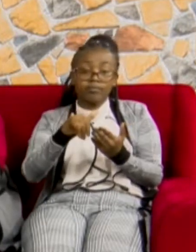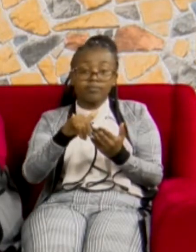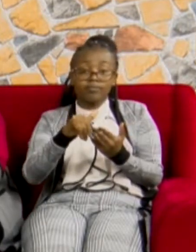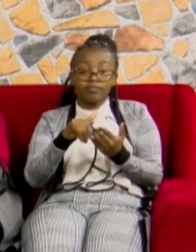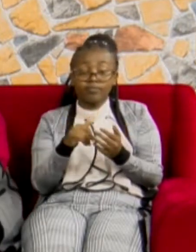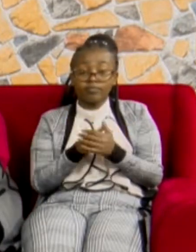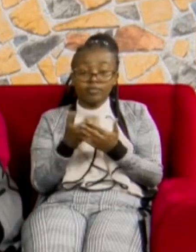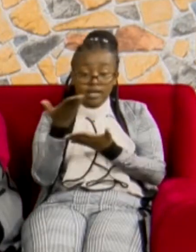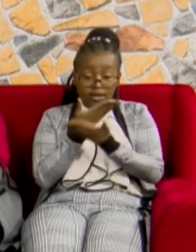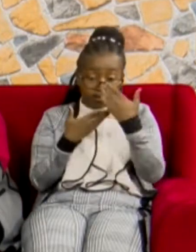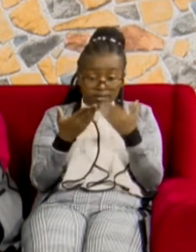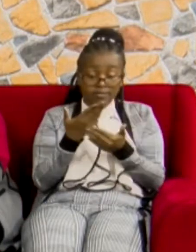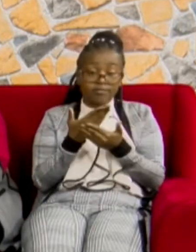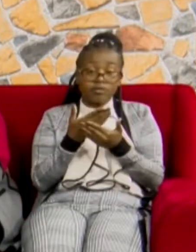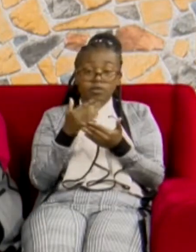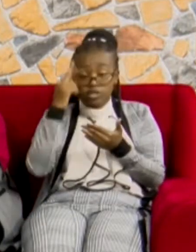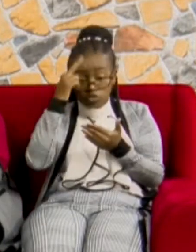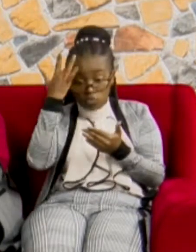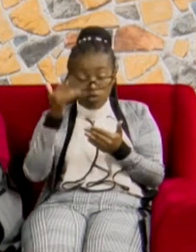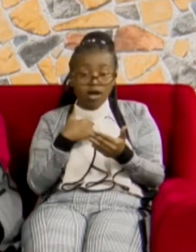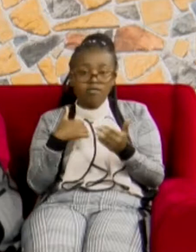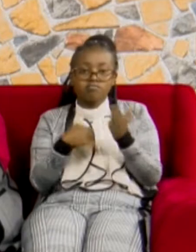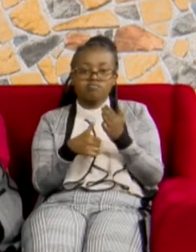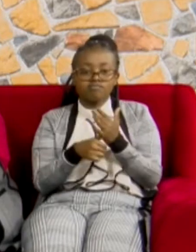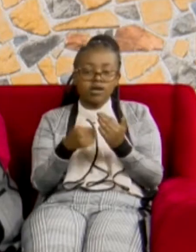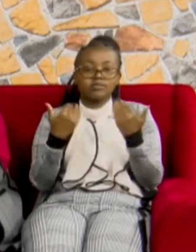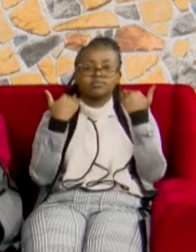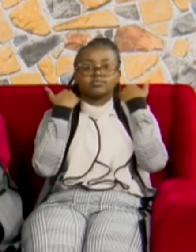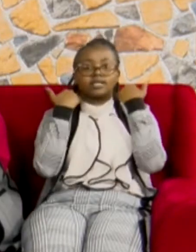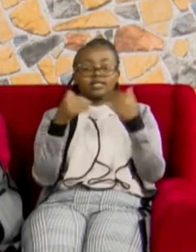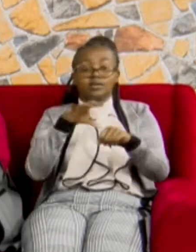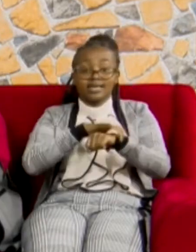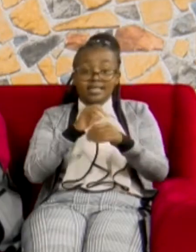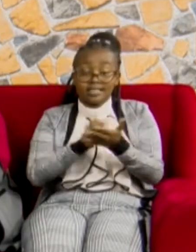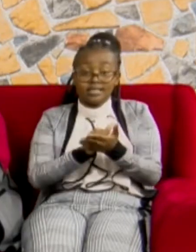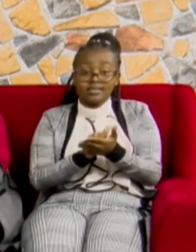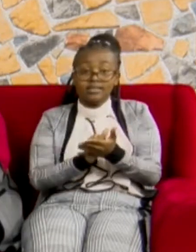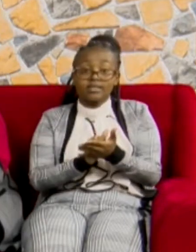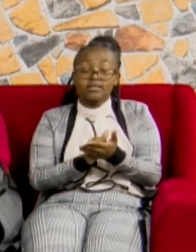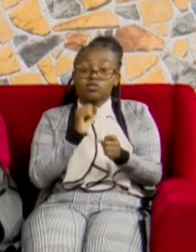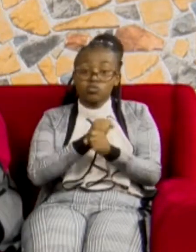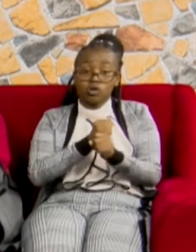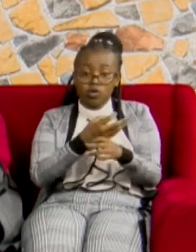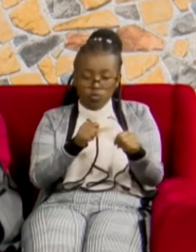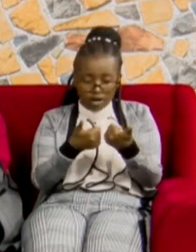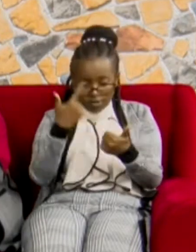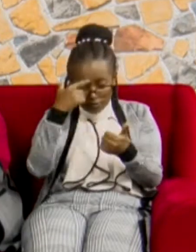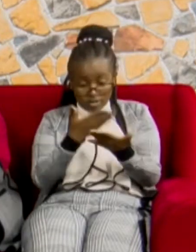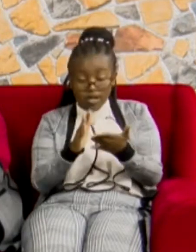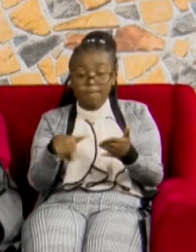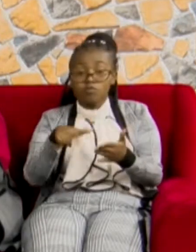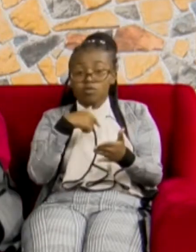interacts with, are they the reason why you're having difficulty with sleep? And so we find that melatonin actually works really well for some of our